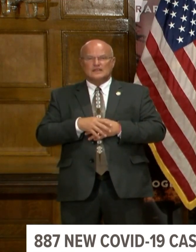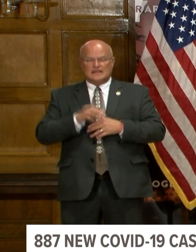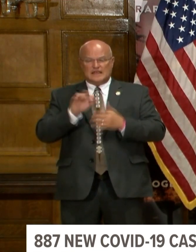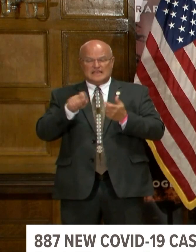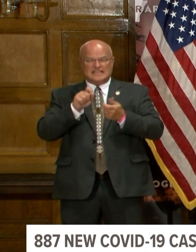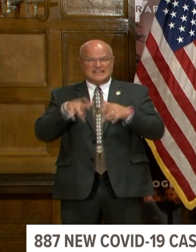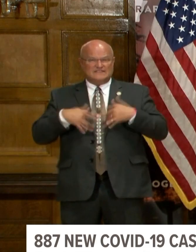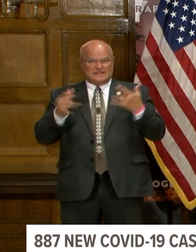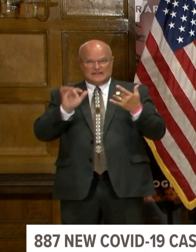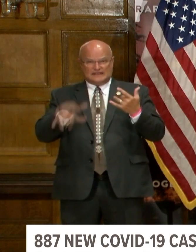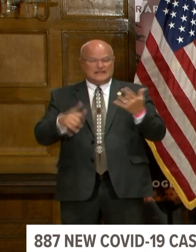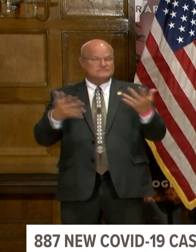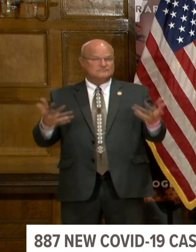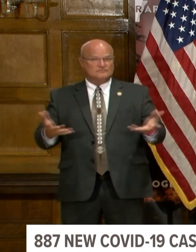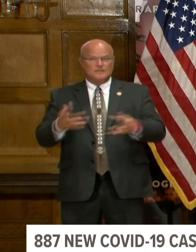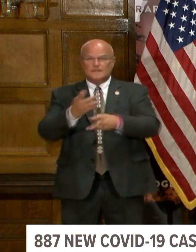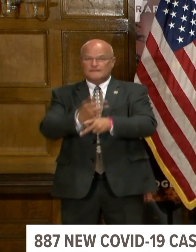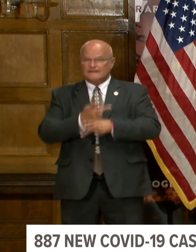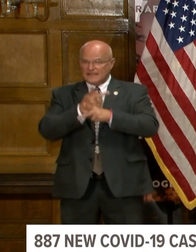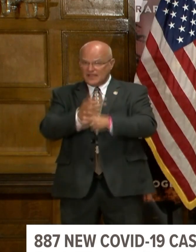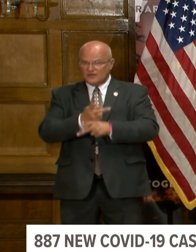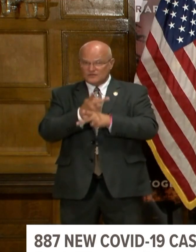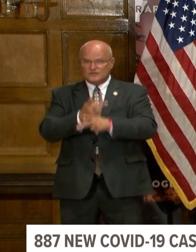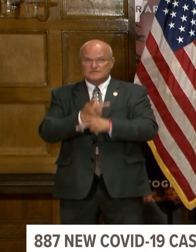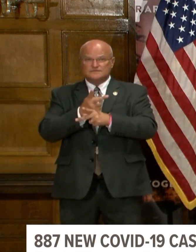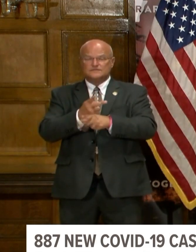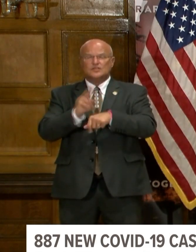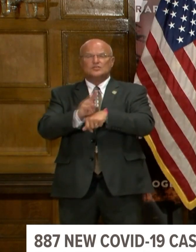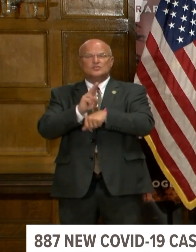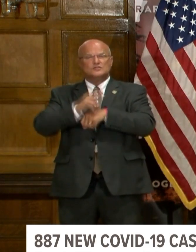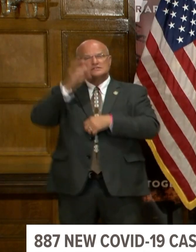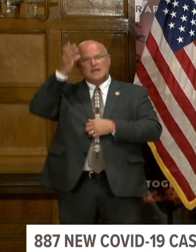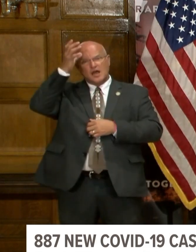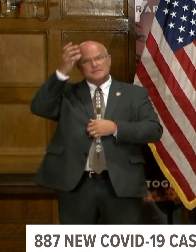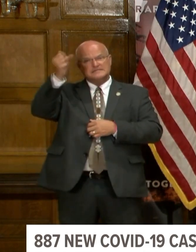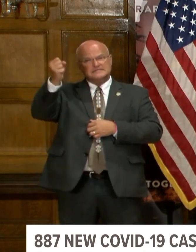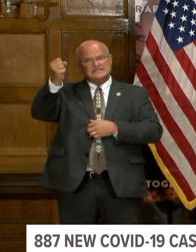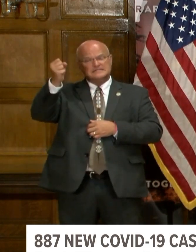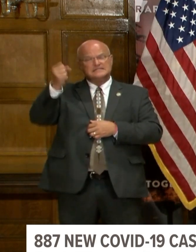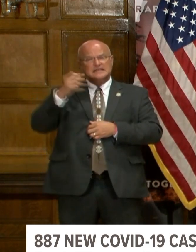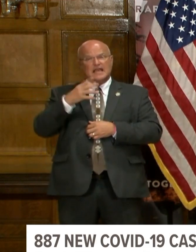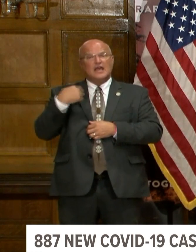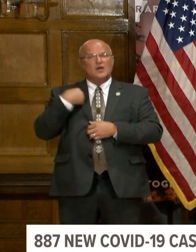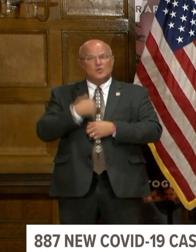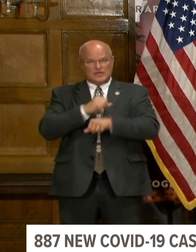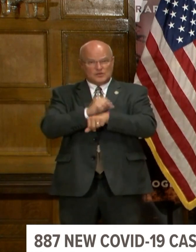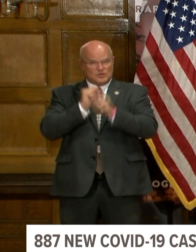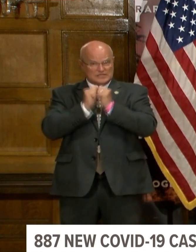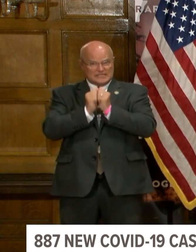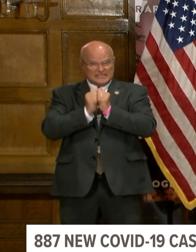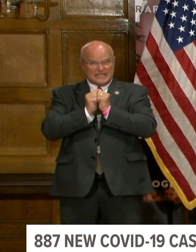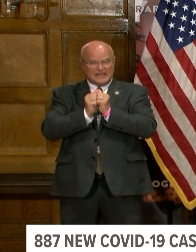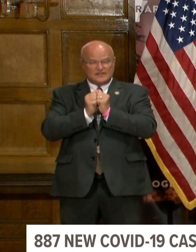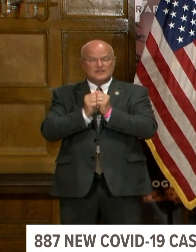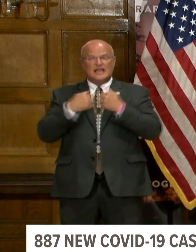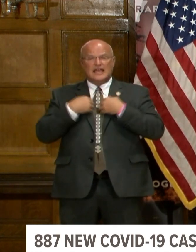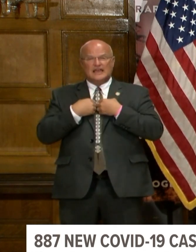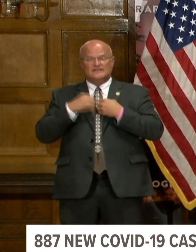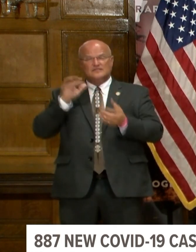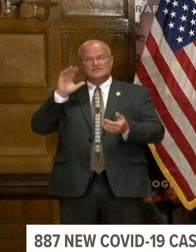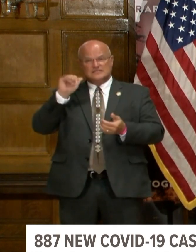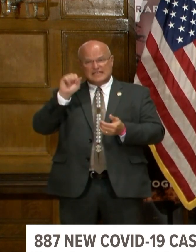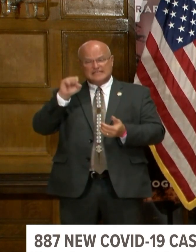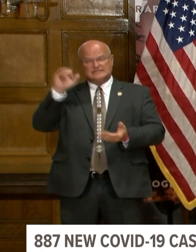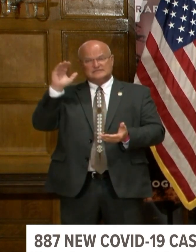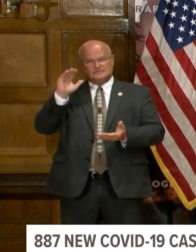event. And so just be careful, use common sense, and we can work together to reduce those